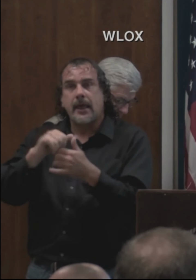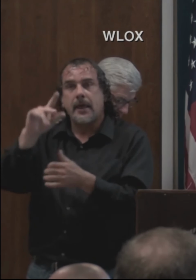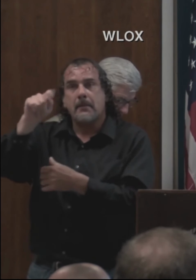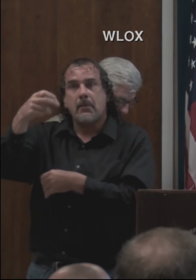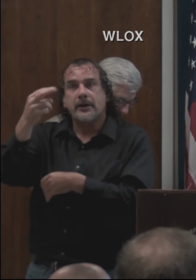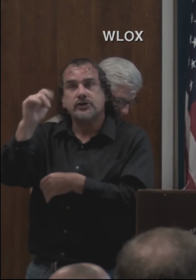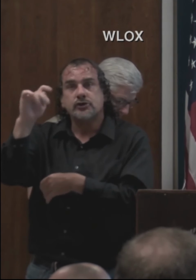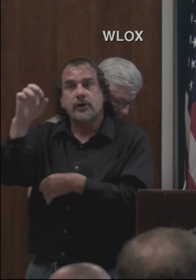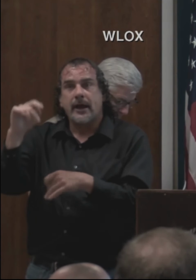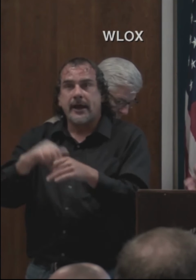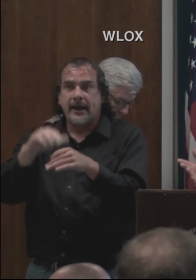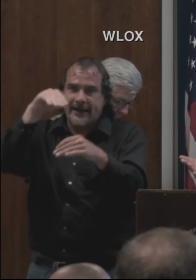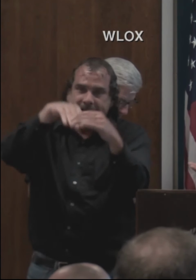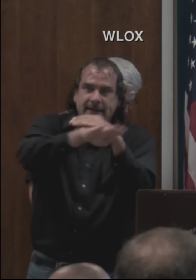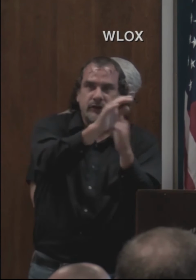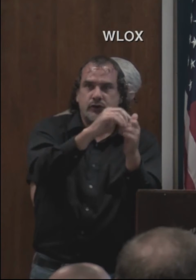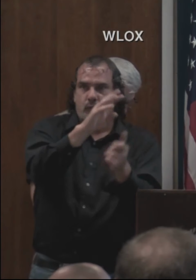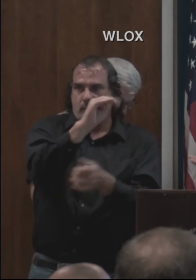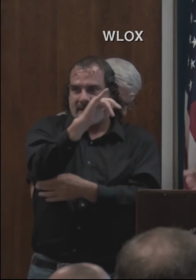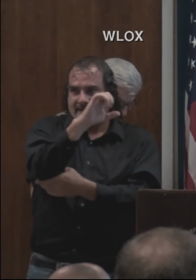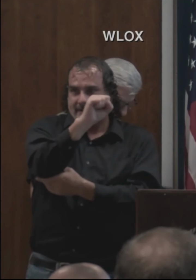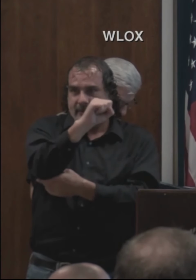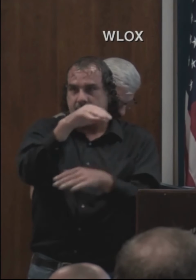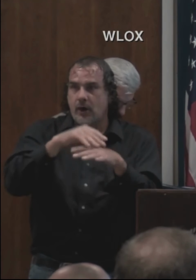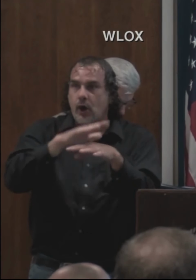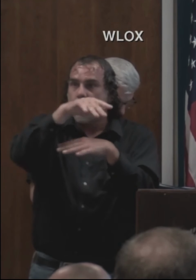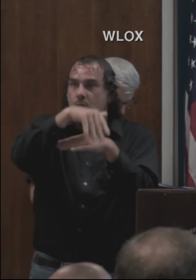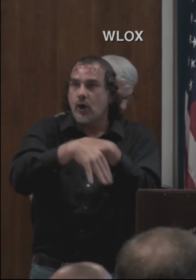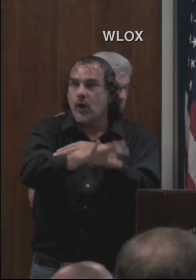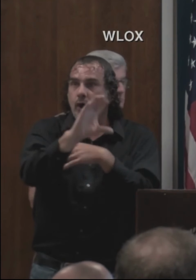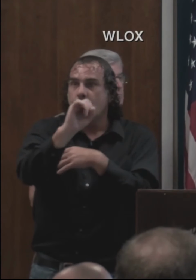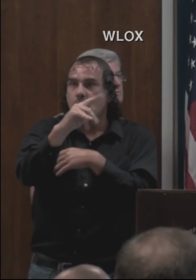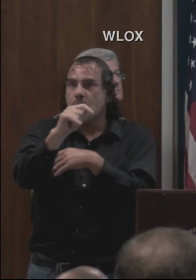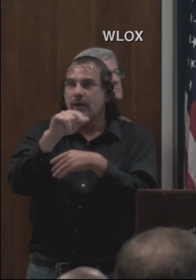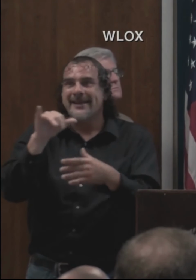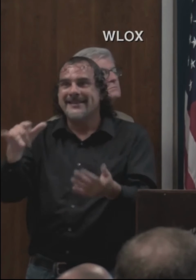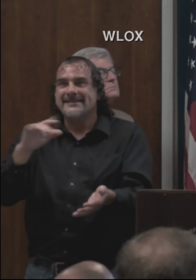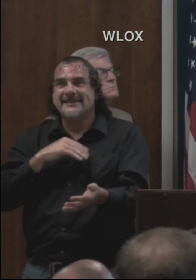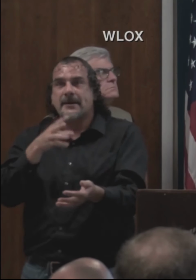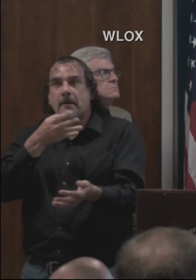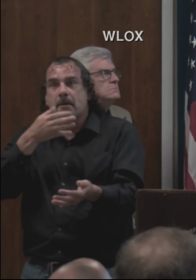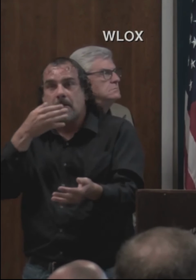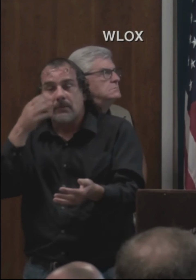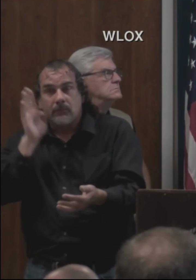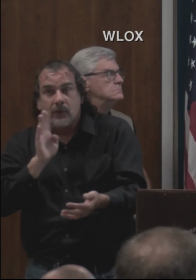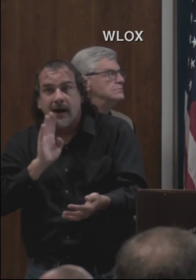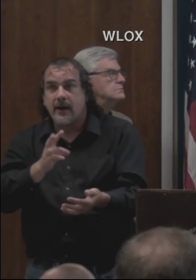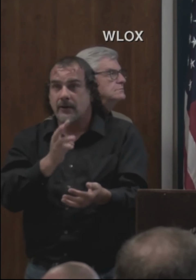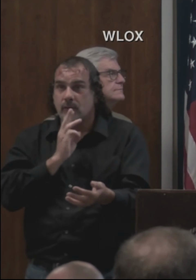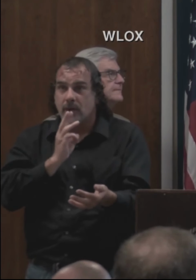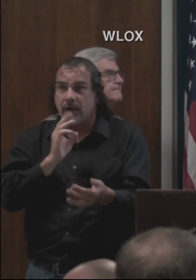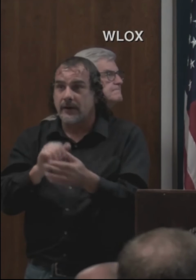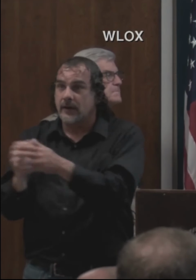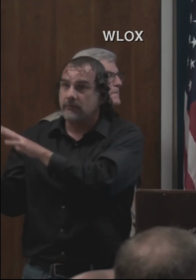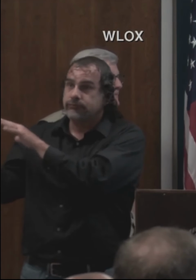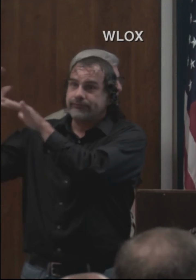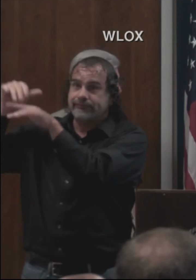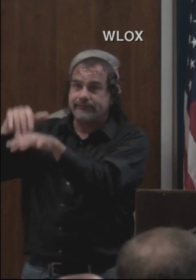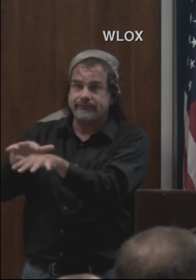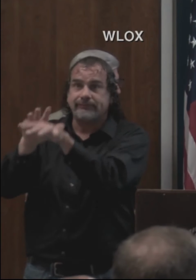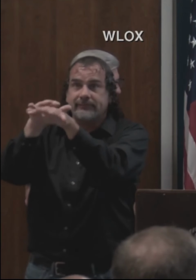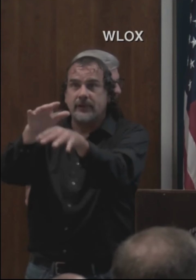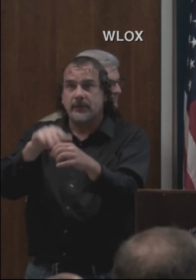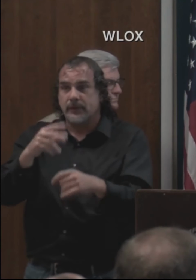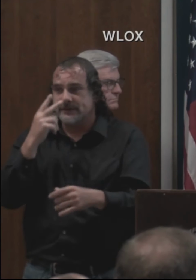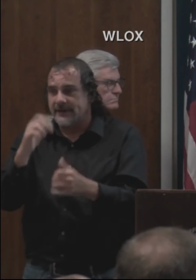Gulf Coast. And this is not, unfortunately as well, just brown water. There's everything else in that water that's coming down here, and we're seeing the